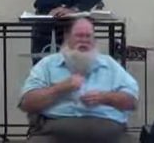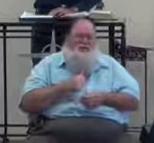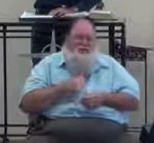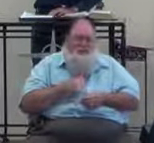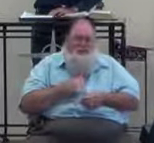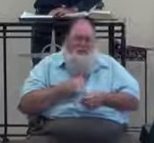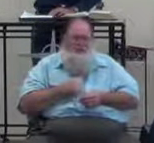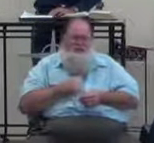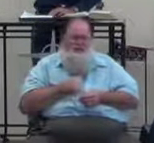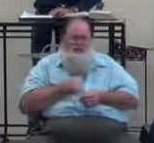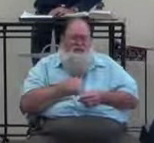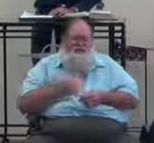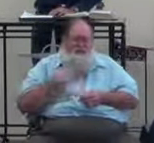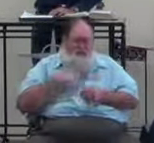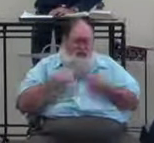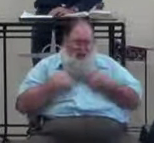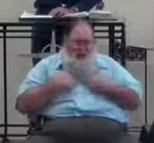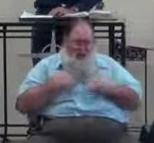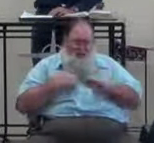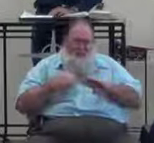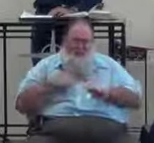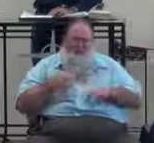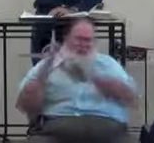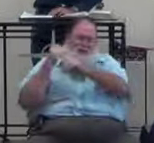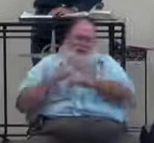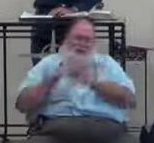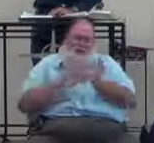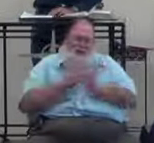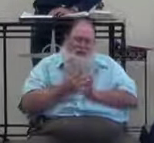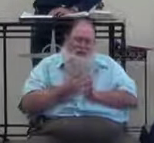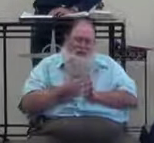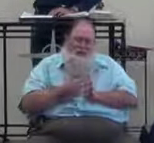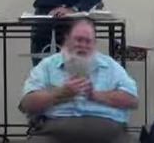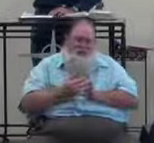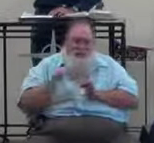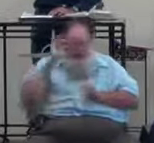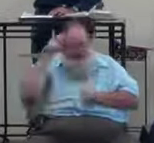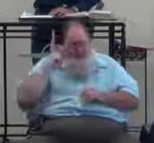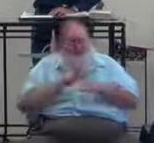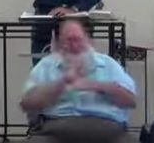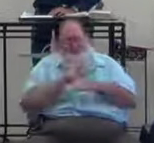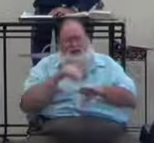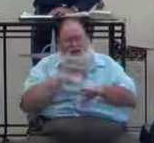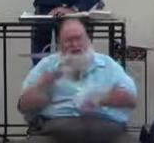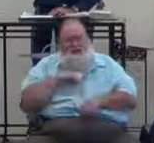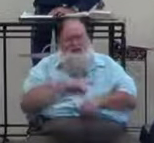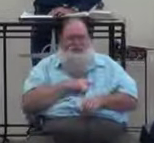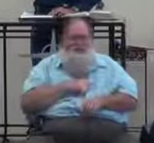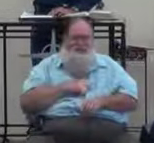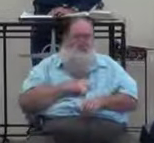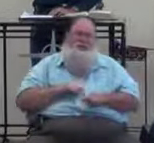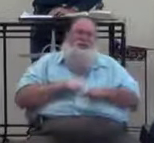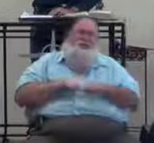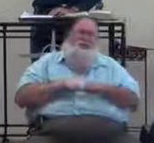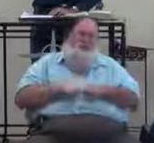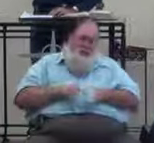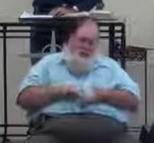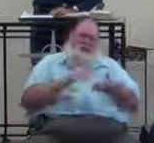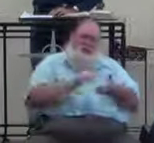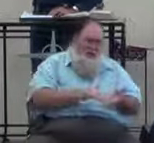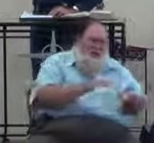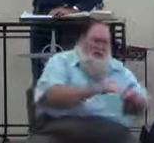through our minds constantly. And we need to let that go, because if we've asked Jesus for forgiveness,